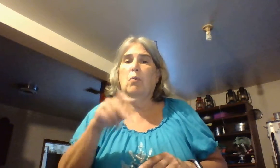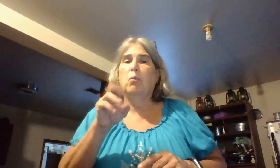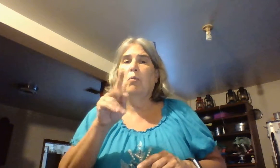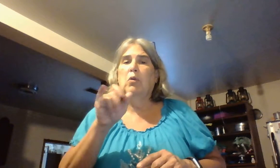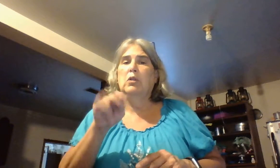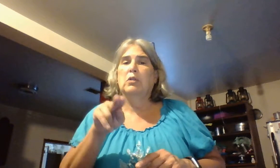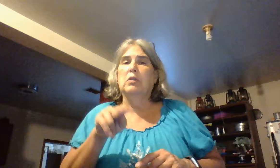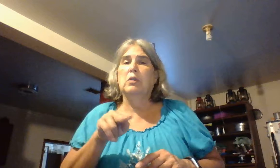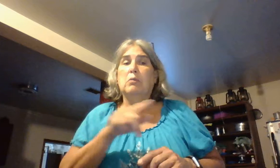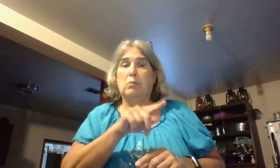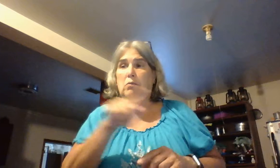Has everybody got this?